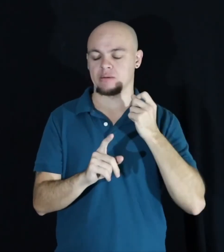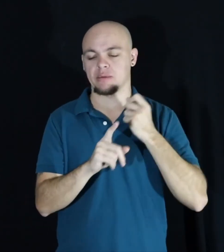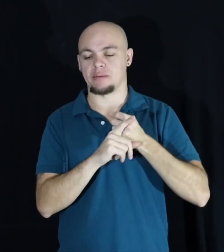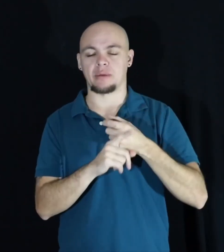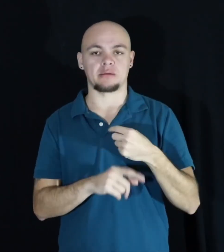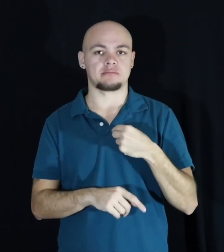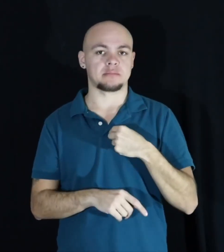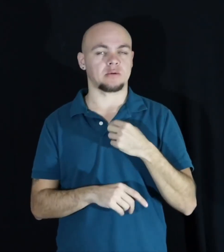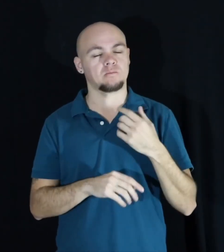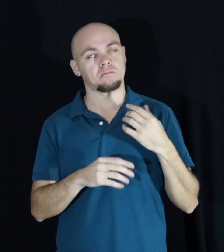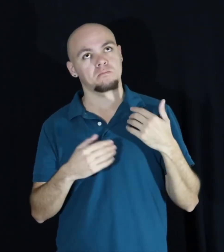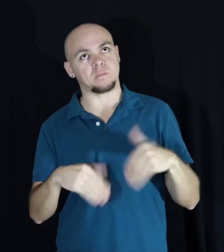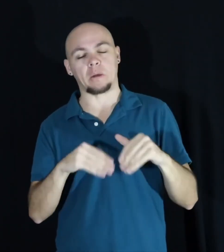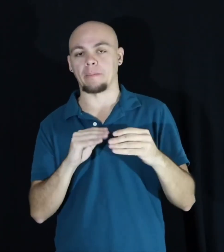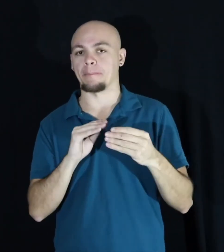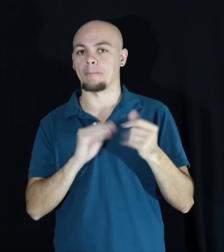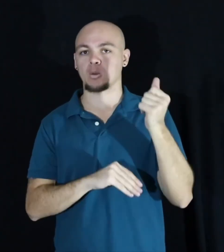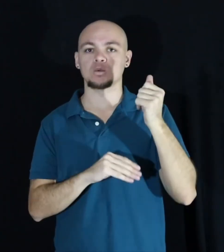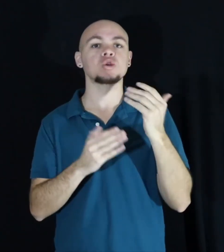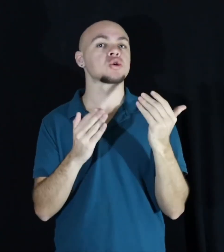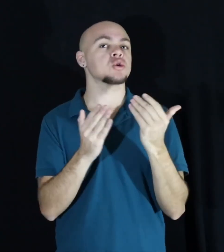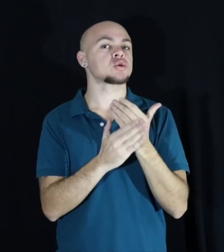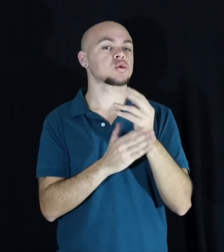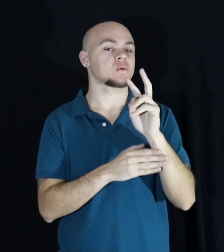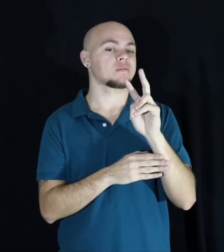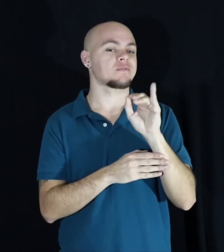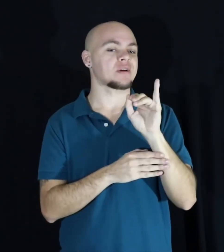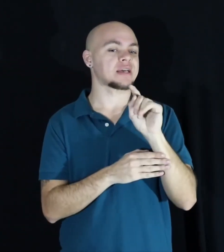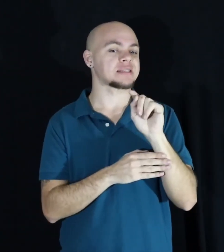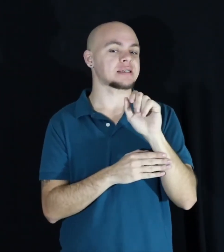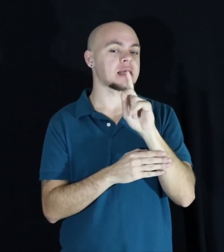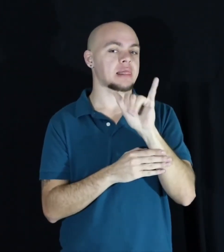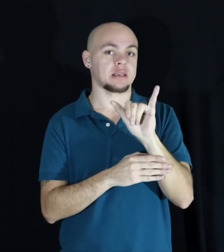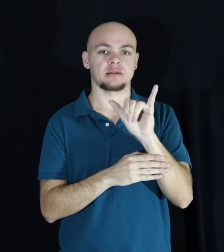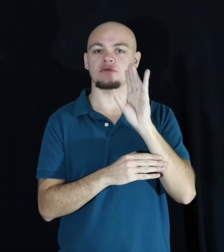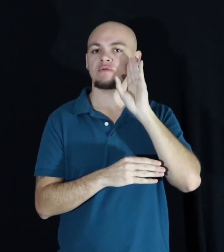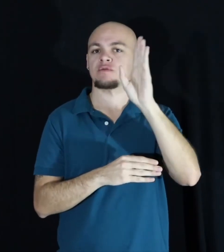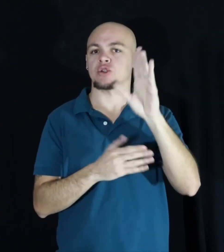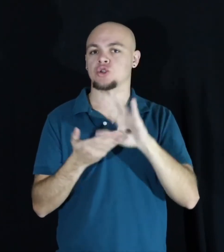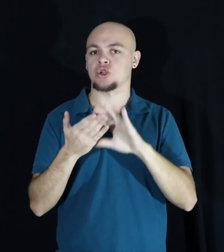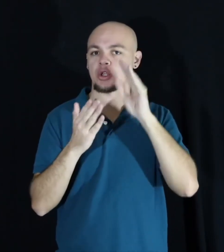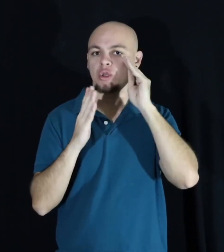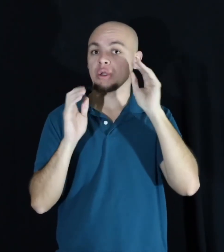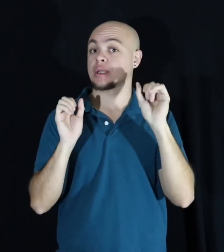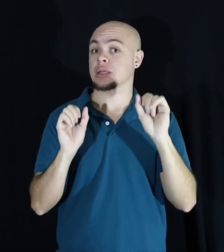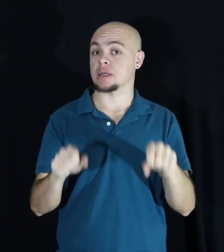as I said, giving me that newfound vitality for learning in the future.